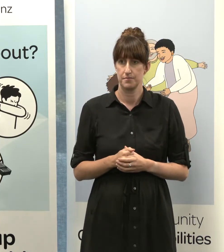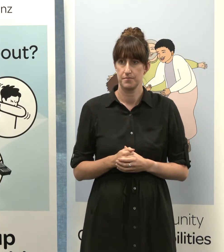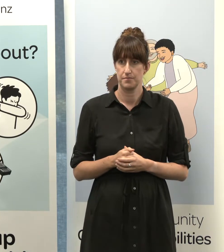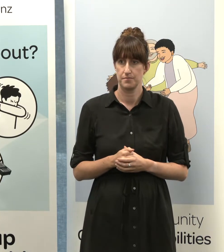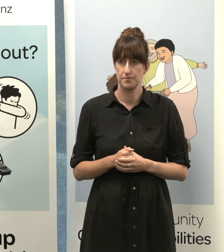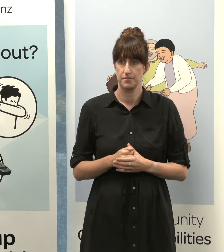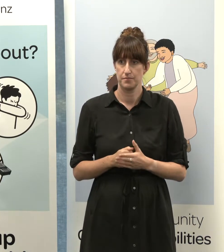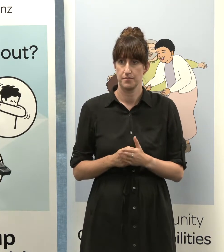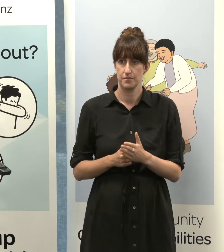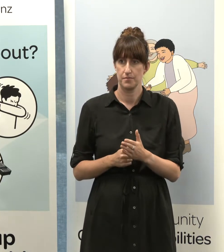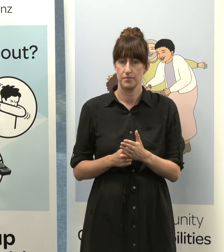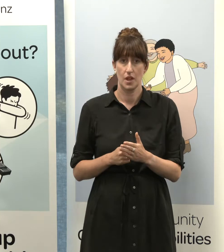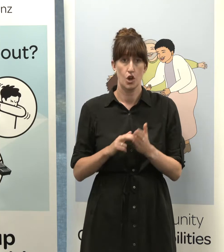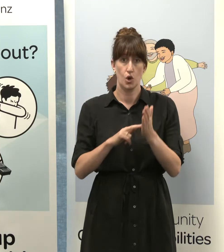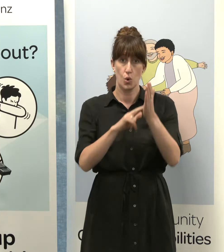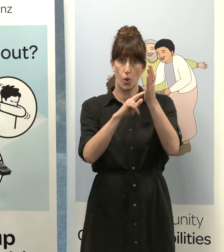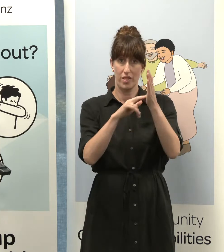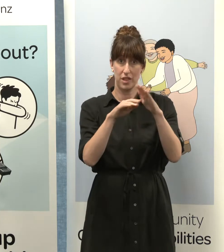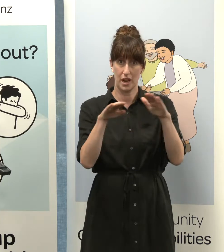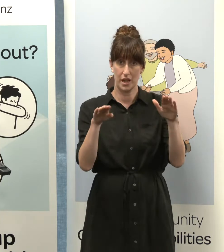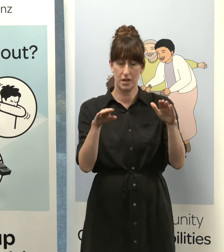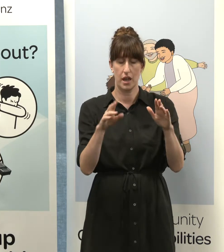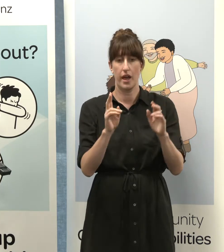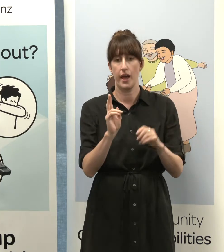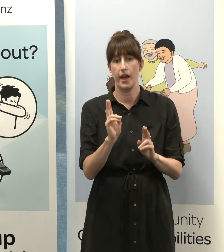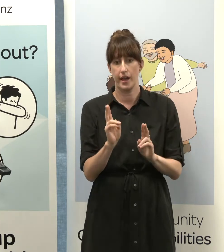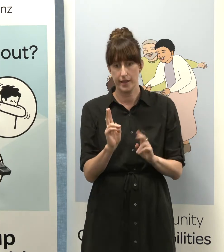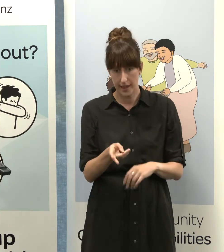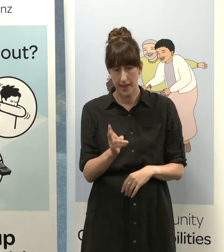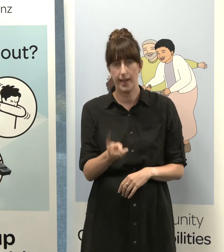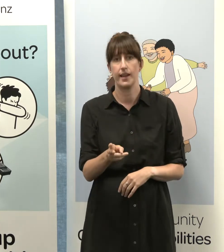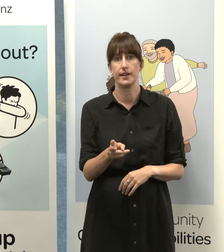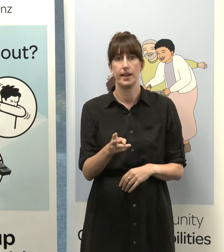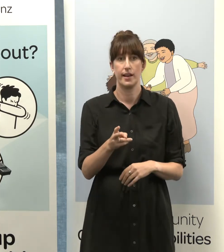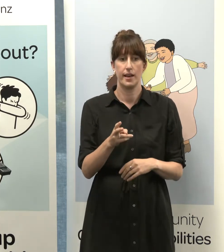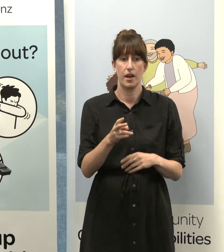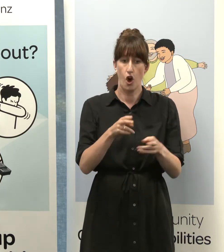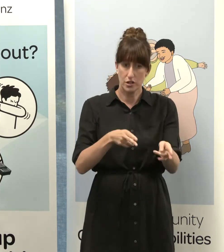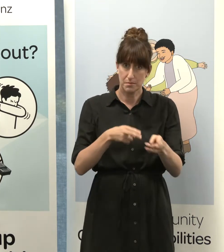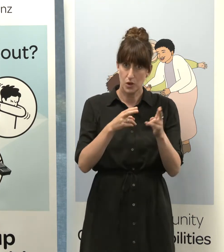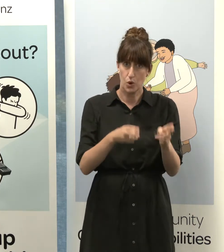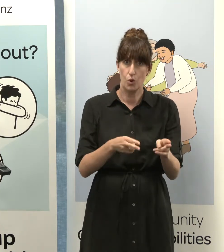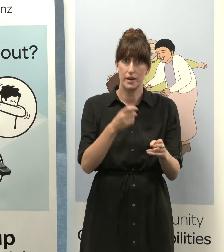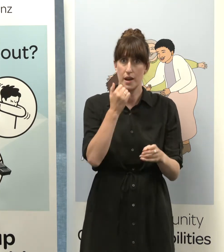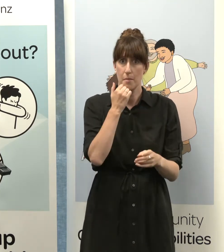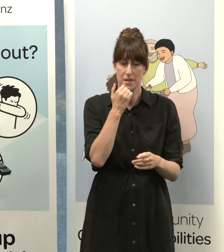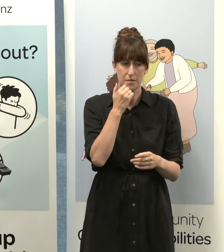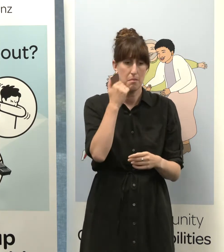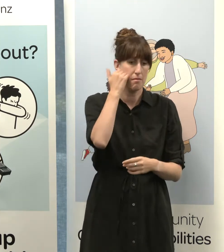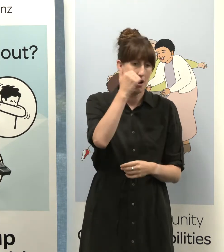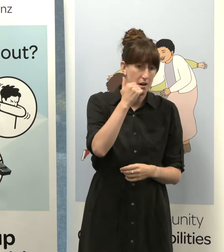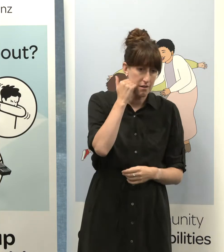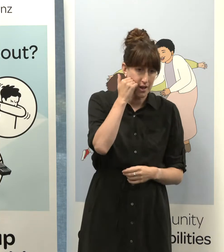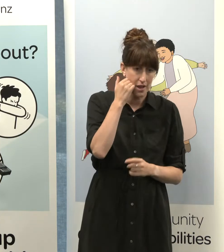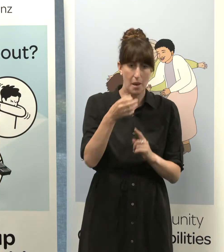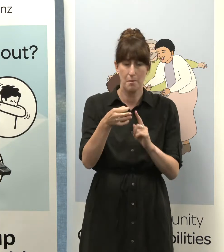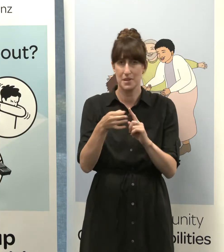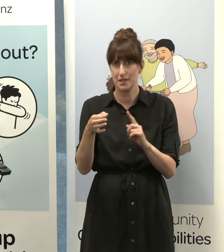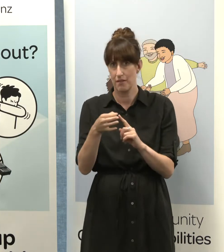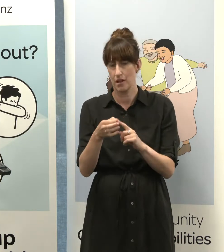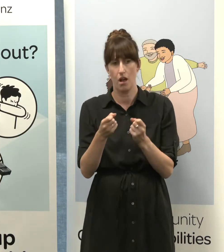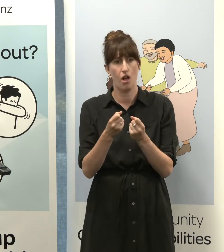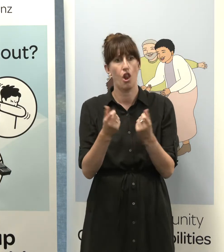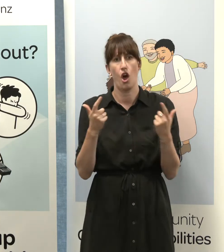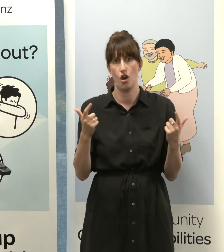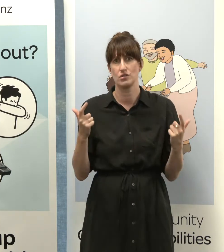hospitalised in the northern region are Māori and Pacific again, and how concerned should we be that this seems to be repeating a pattern that we